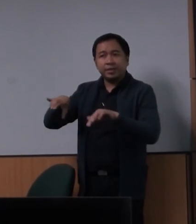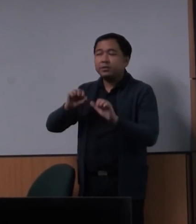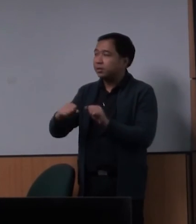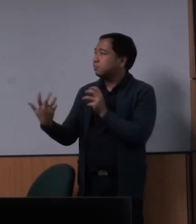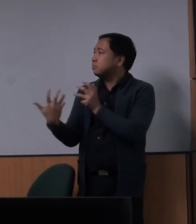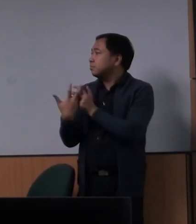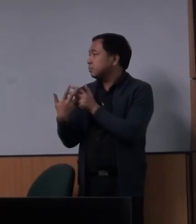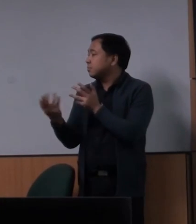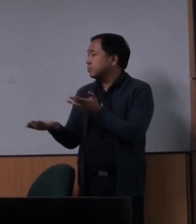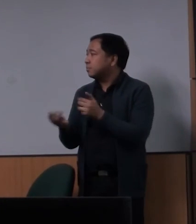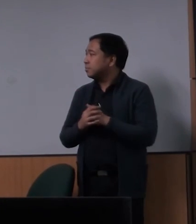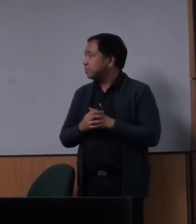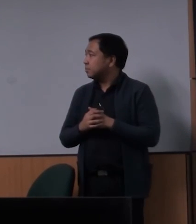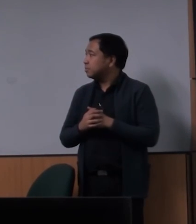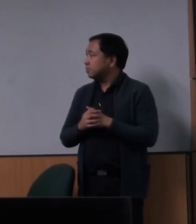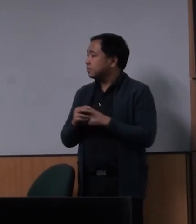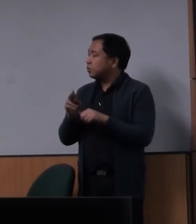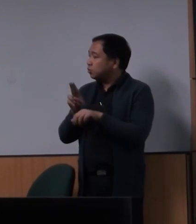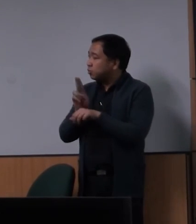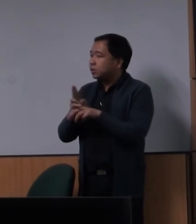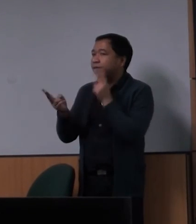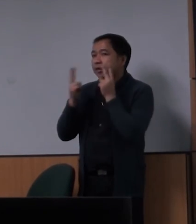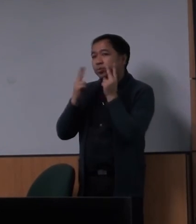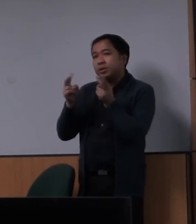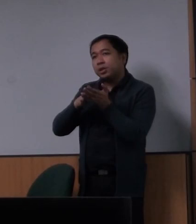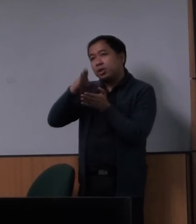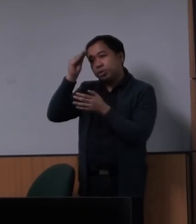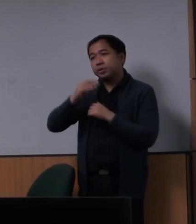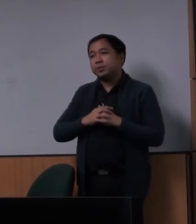to get and still be through visual learning.